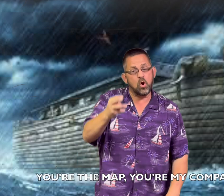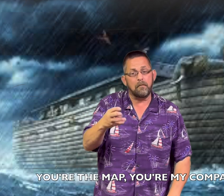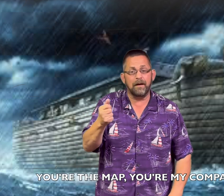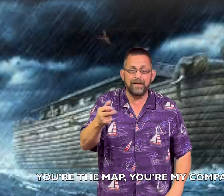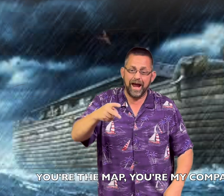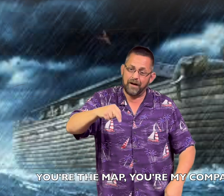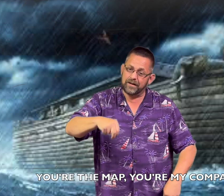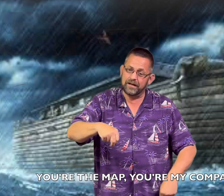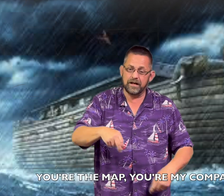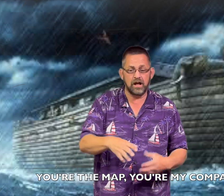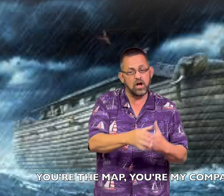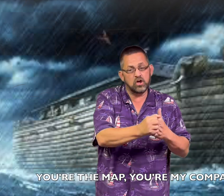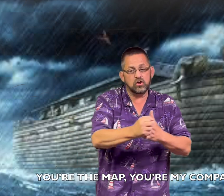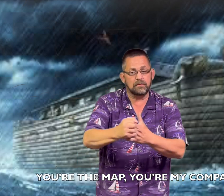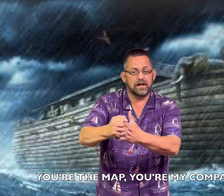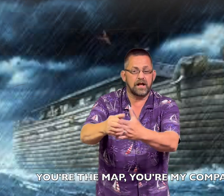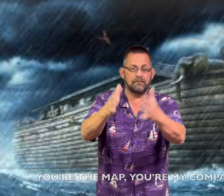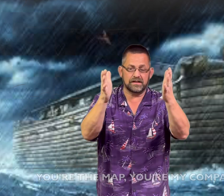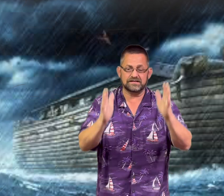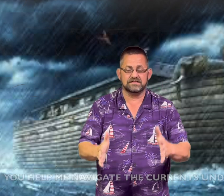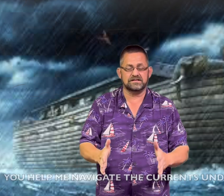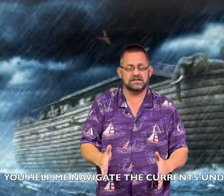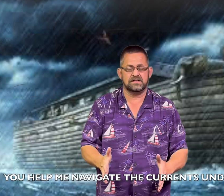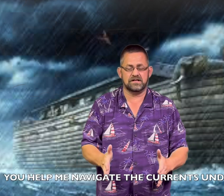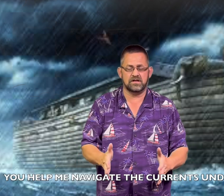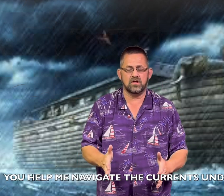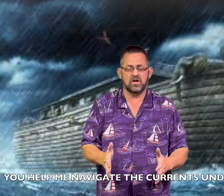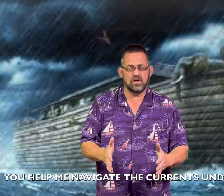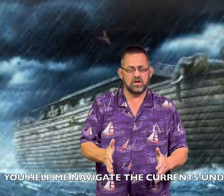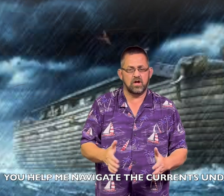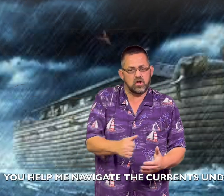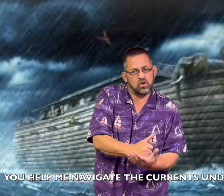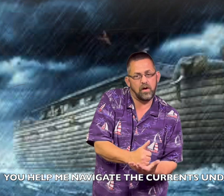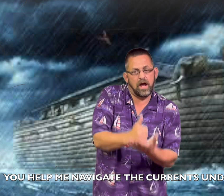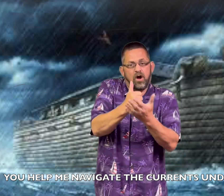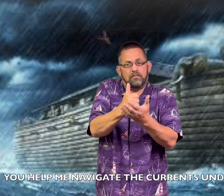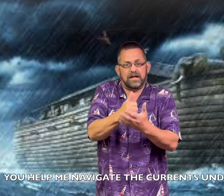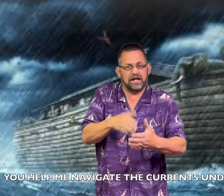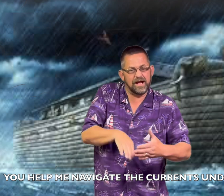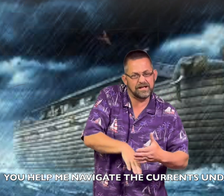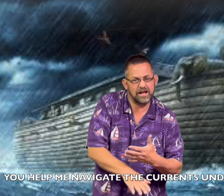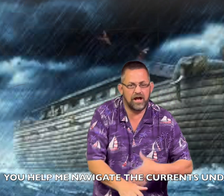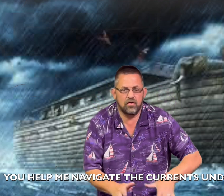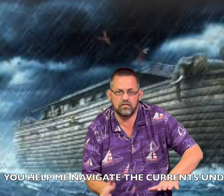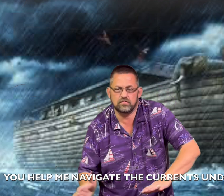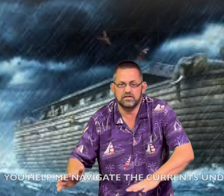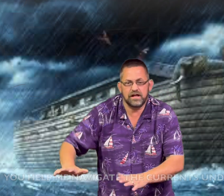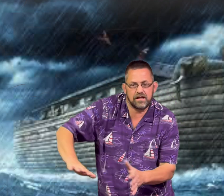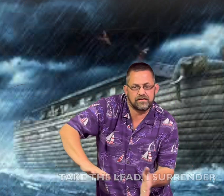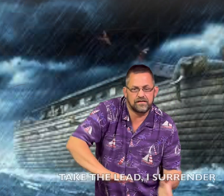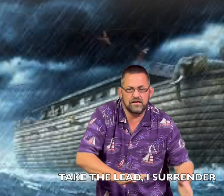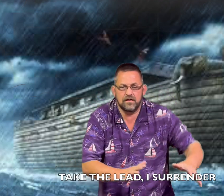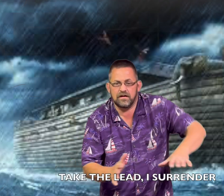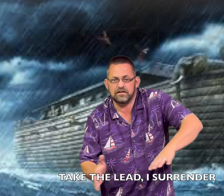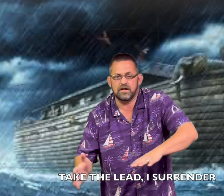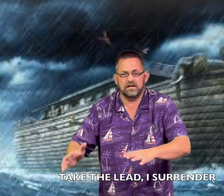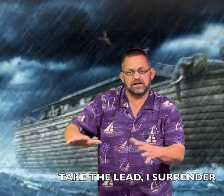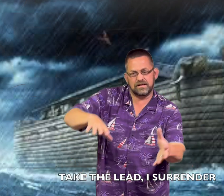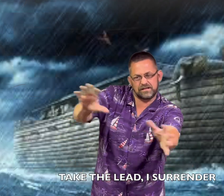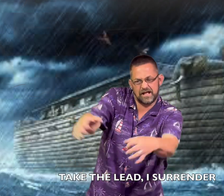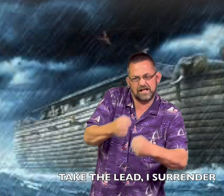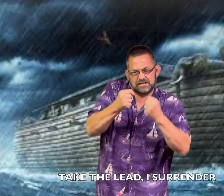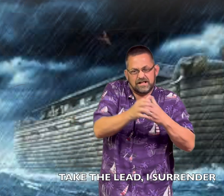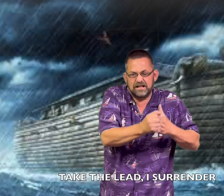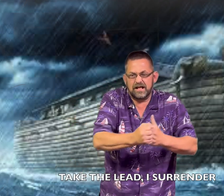You're the map, you're my compass You help me navigate the currents under me Take